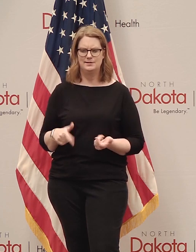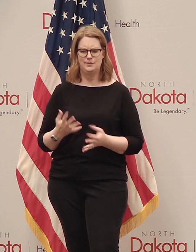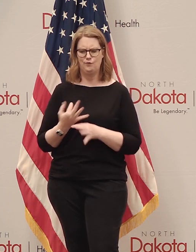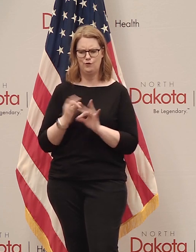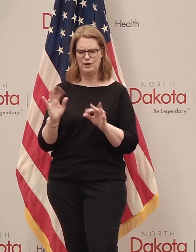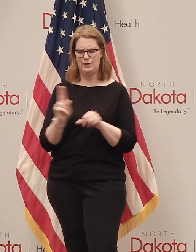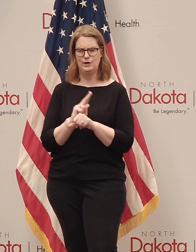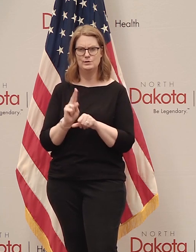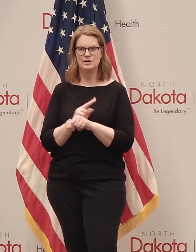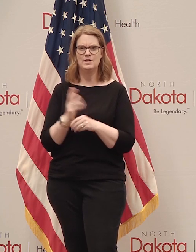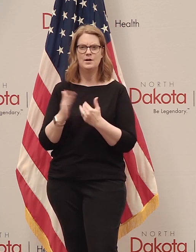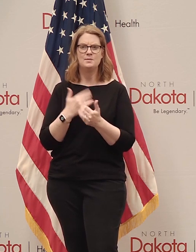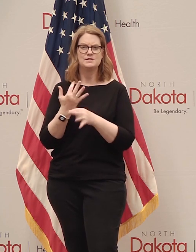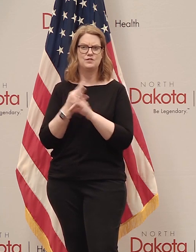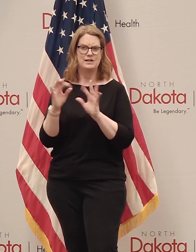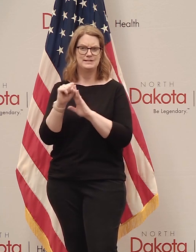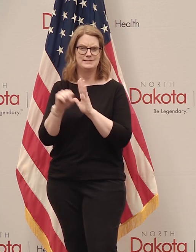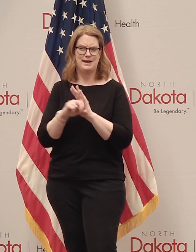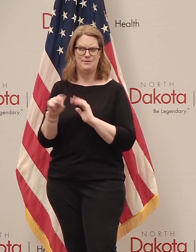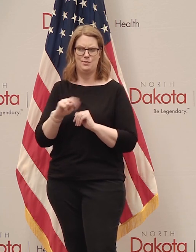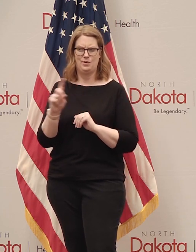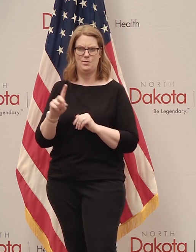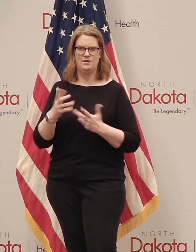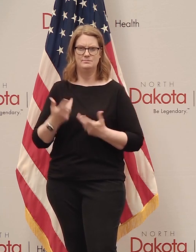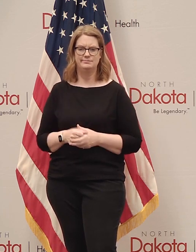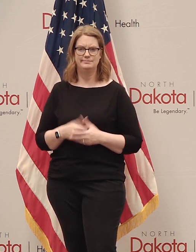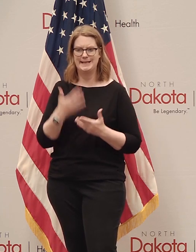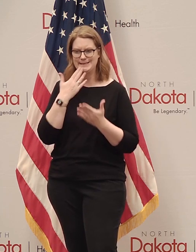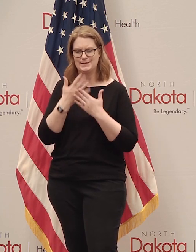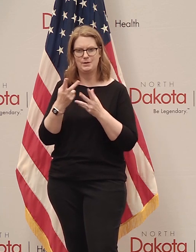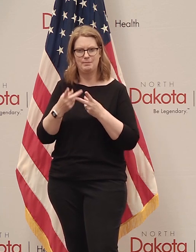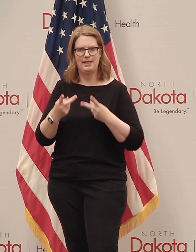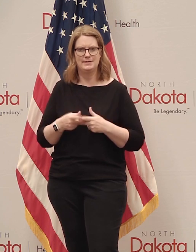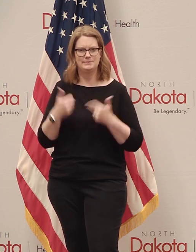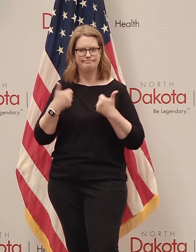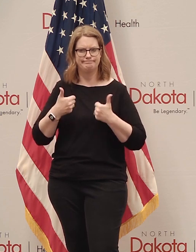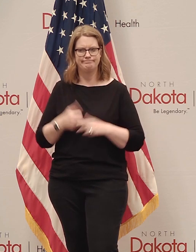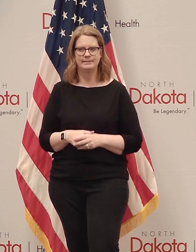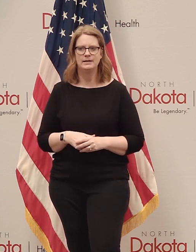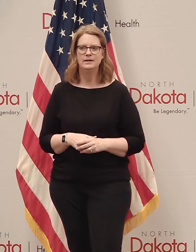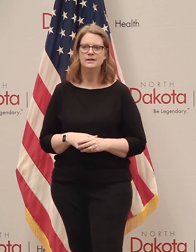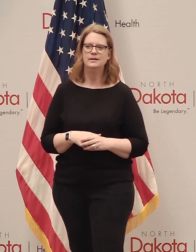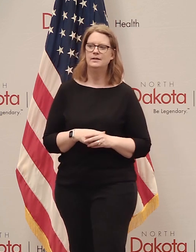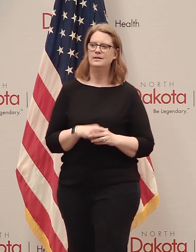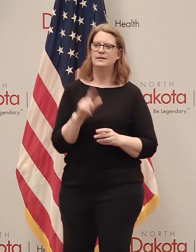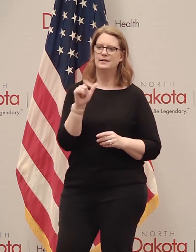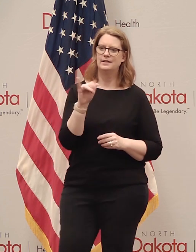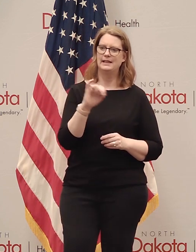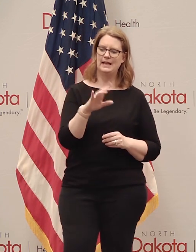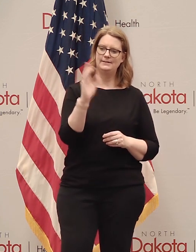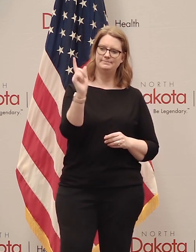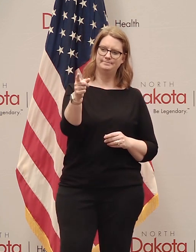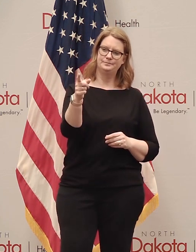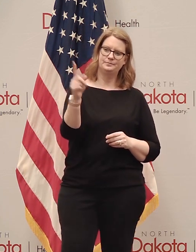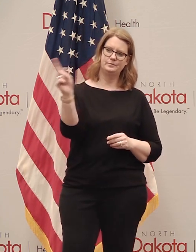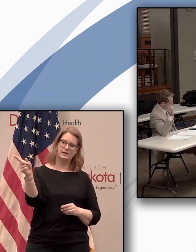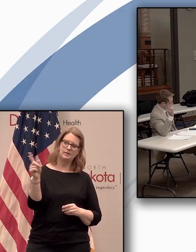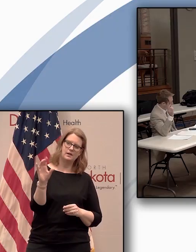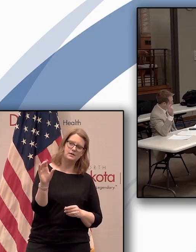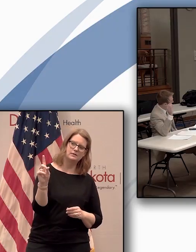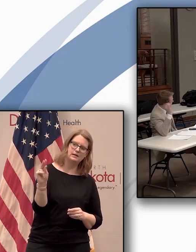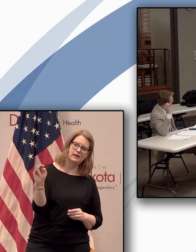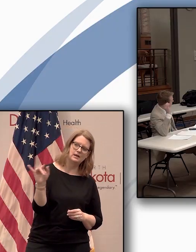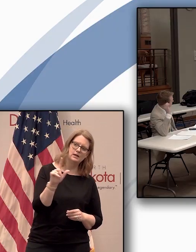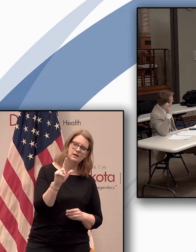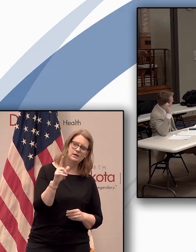to the user and nearly free to the state of North Dakota. So good spot to be in my mind. I'm going lane, then we're going online. Governor,